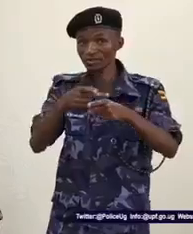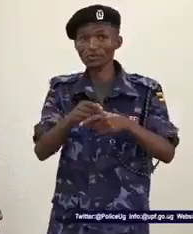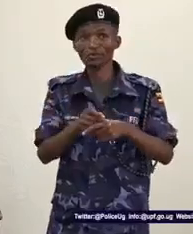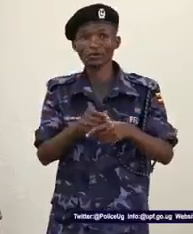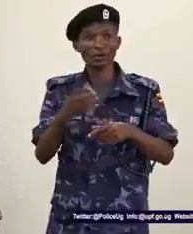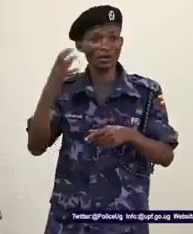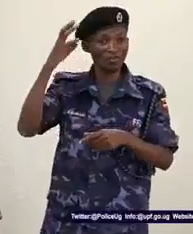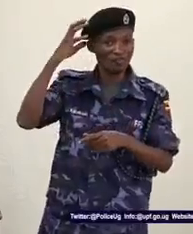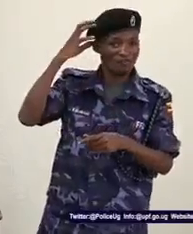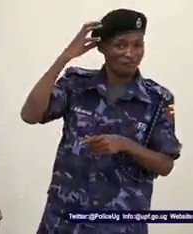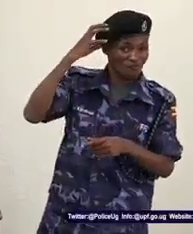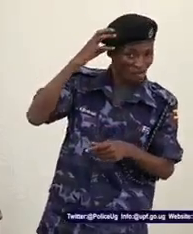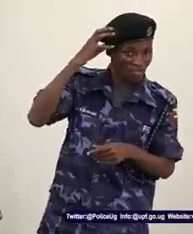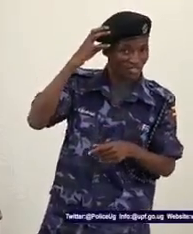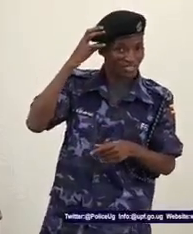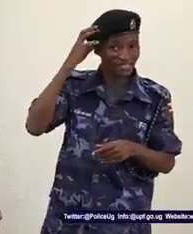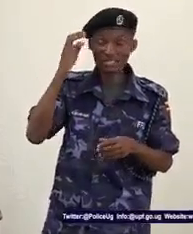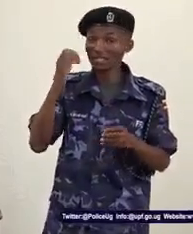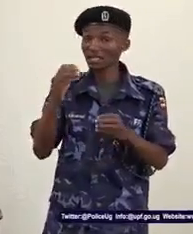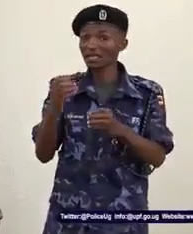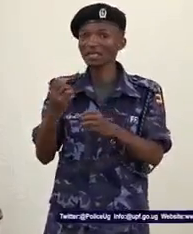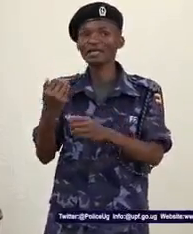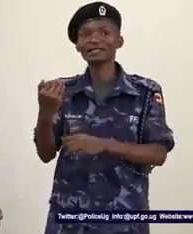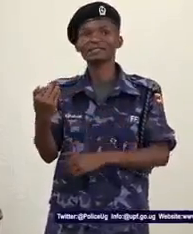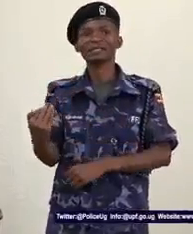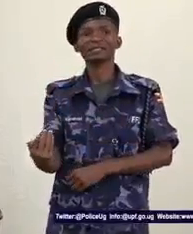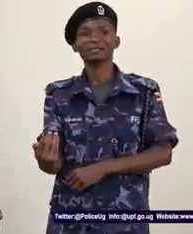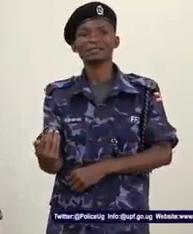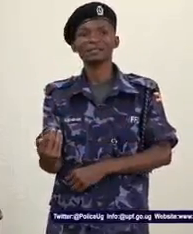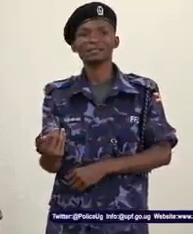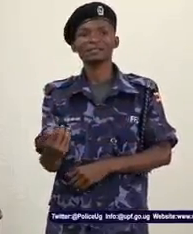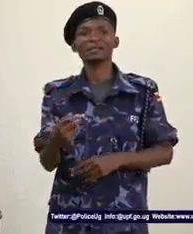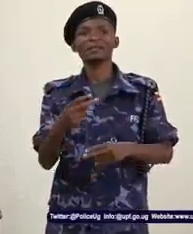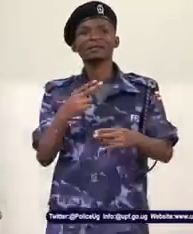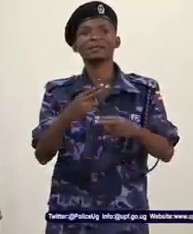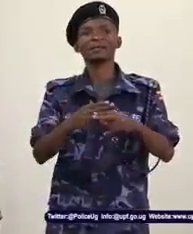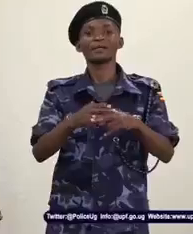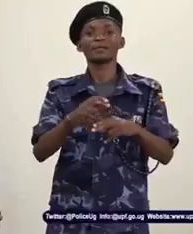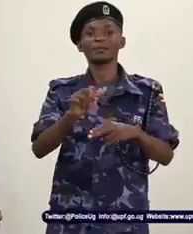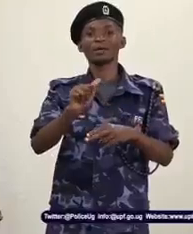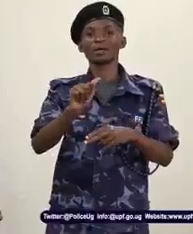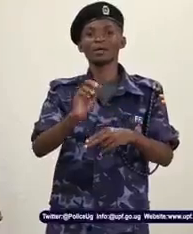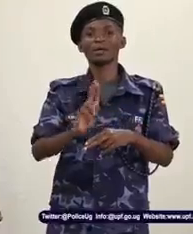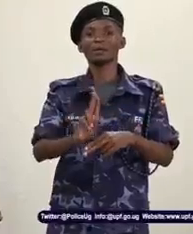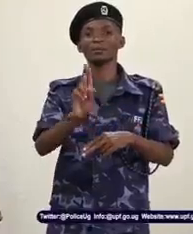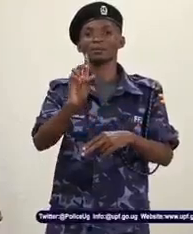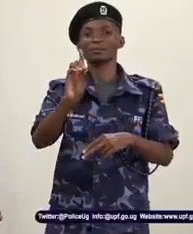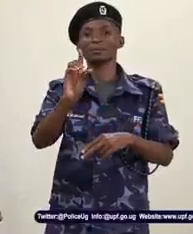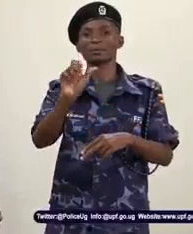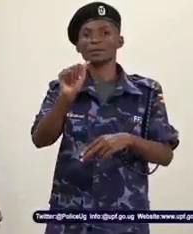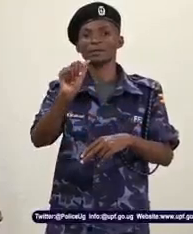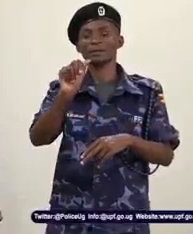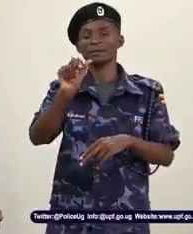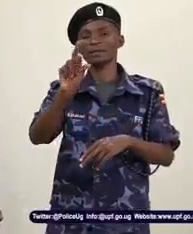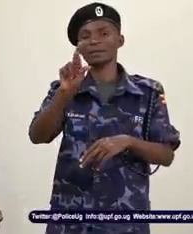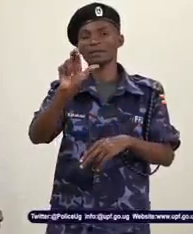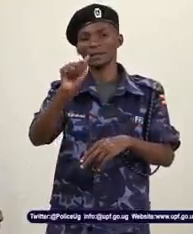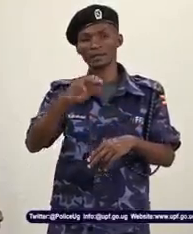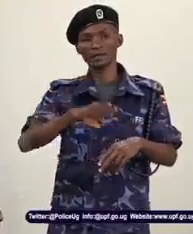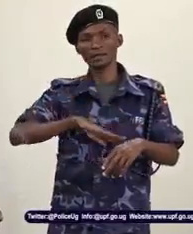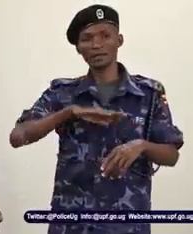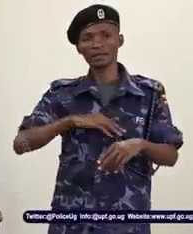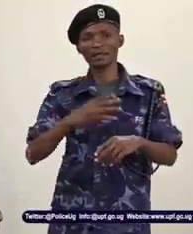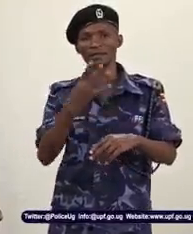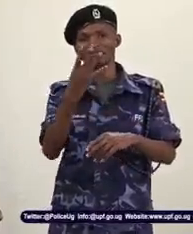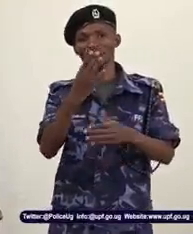forcing a young child, that is Gansanga Abdallah, aged 4.5 years,